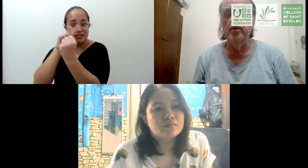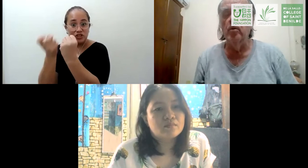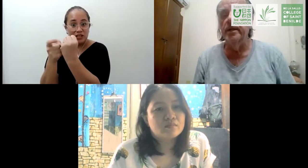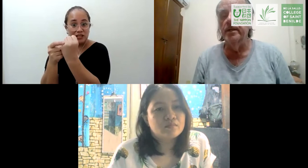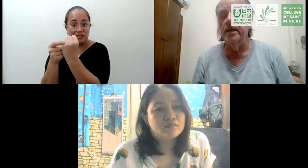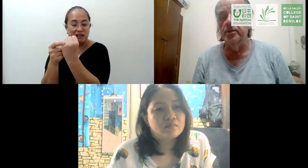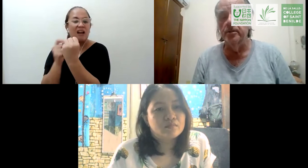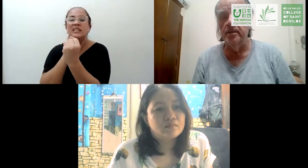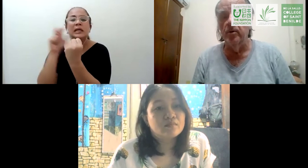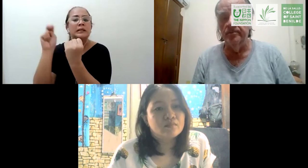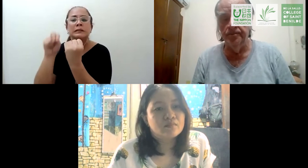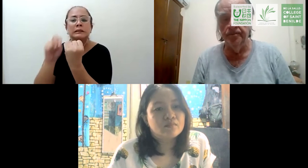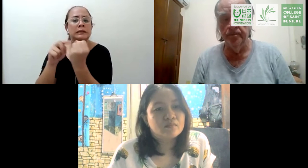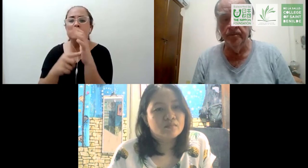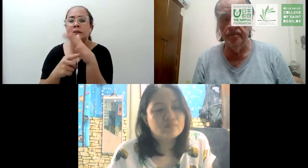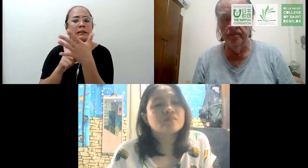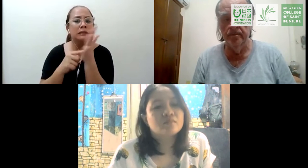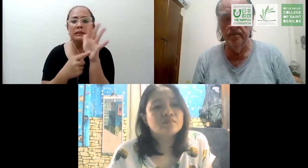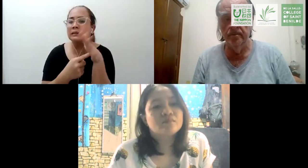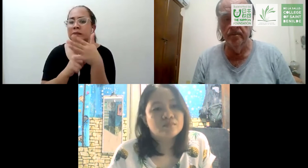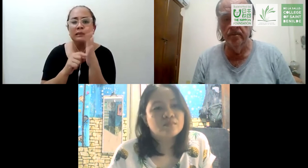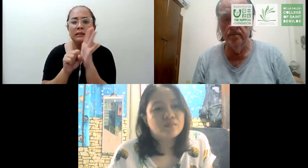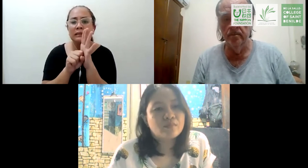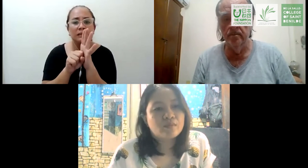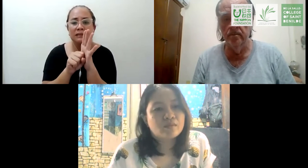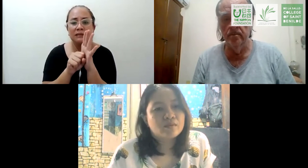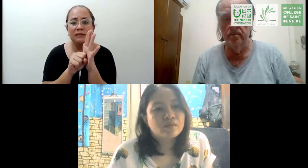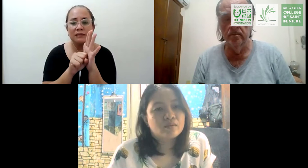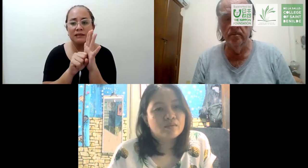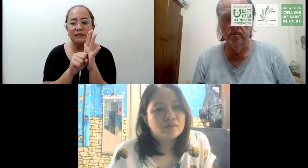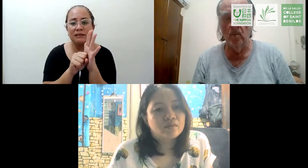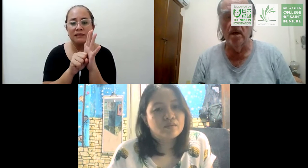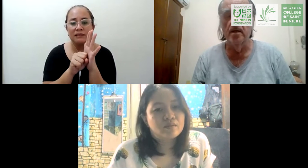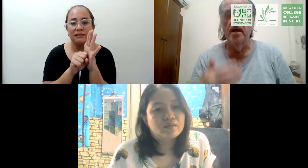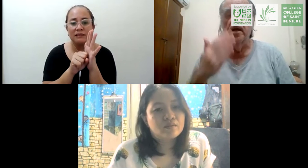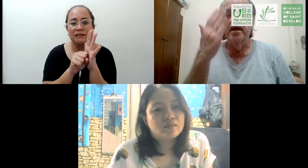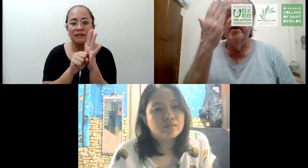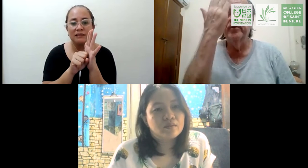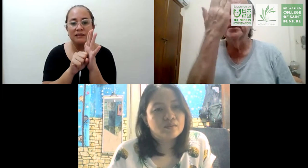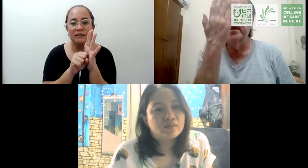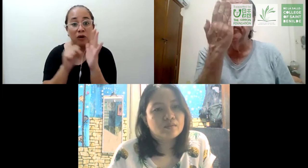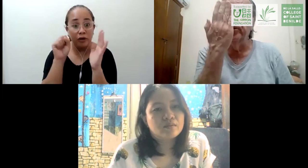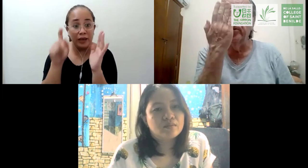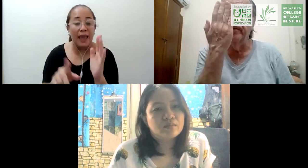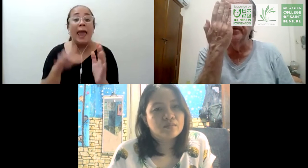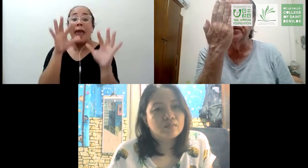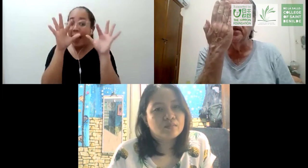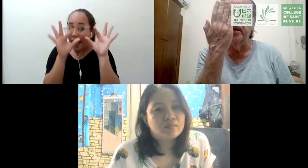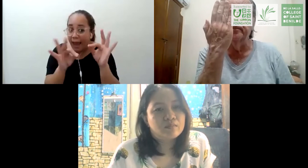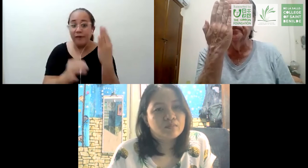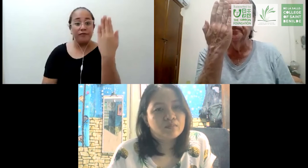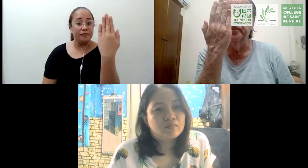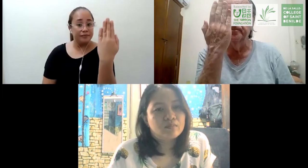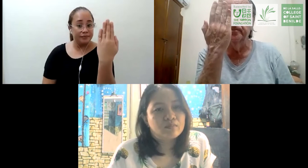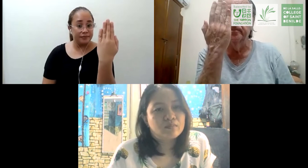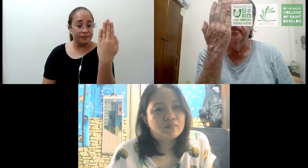need the orientation symbol. Okay. If, for example, you have this